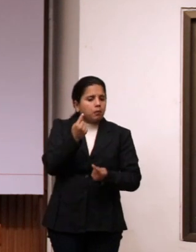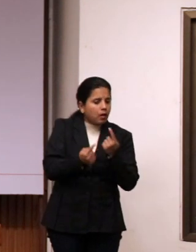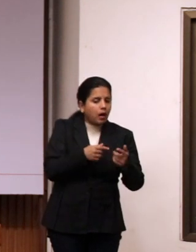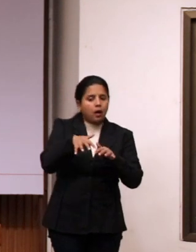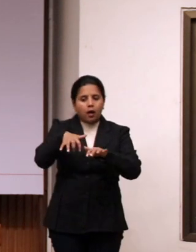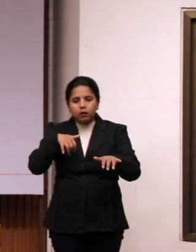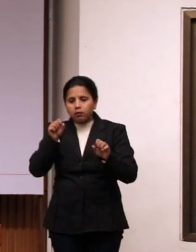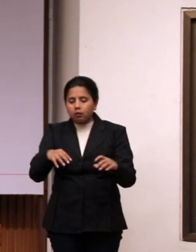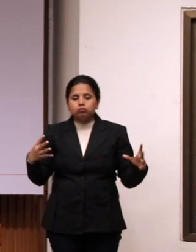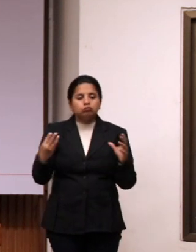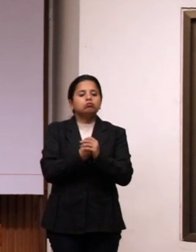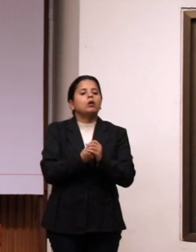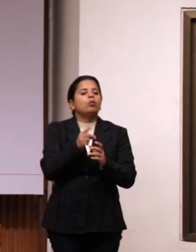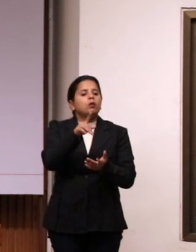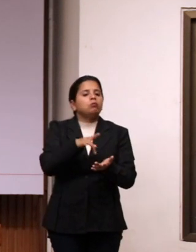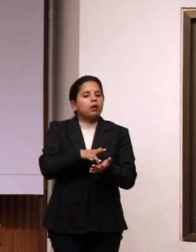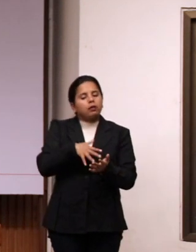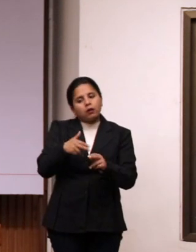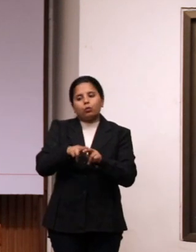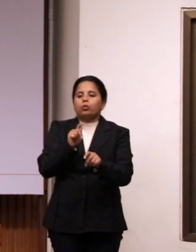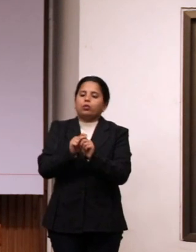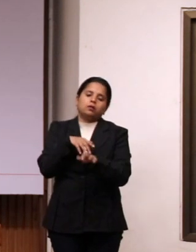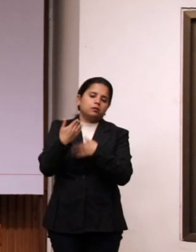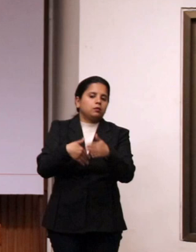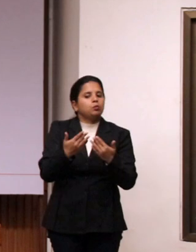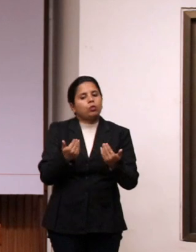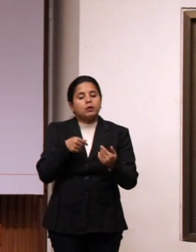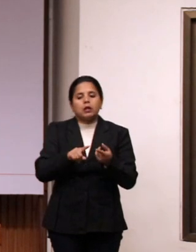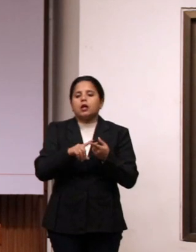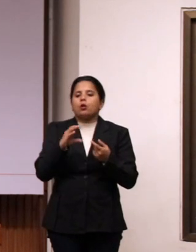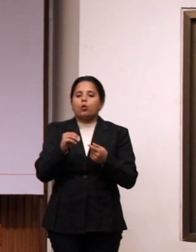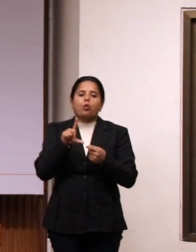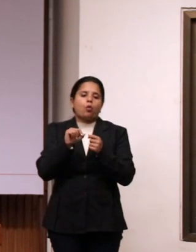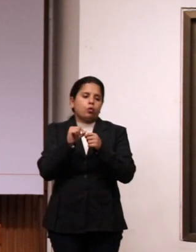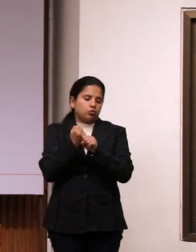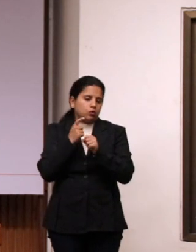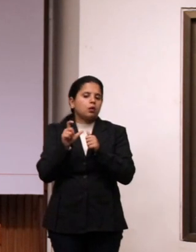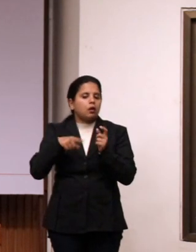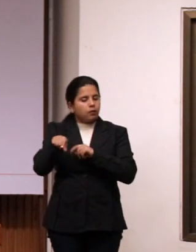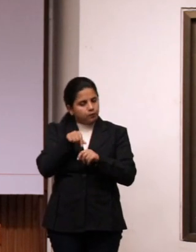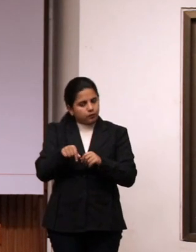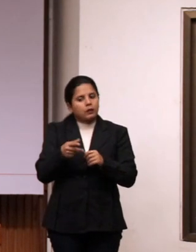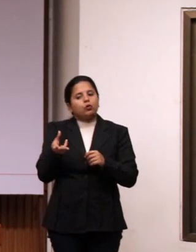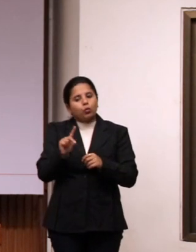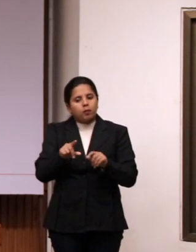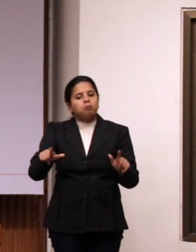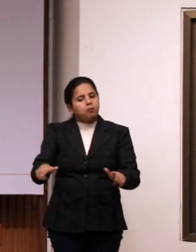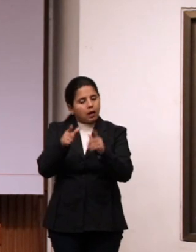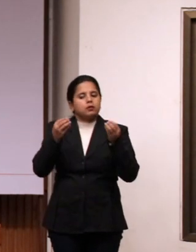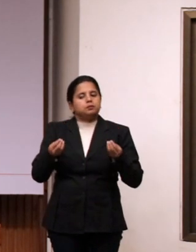interacts together, and it becomes functional system which gives you ecological goods and services. This is ecological restoration. So,